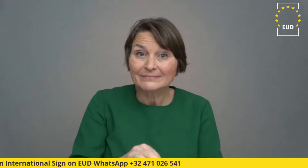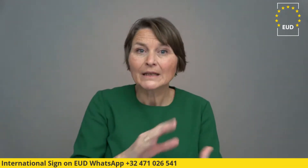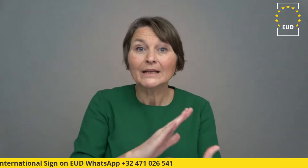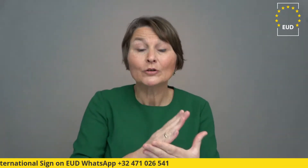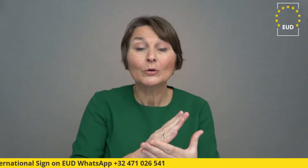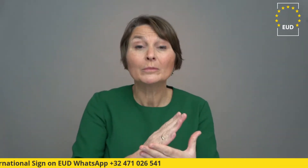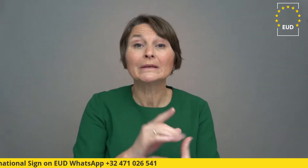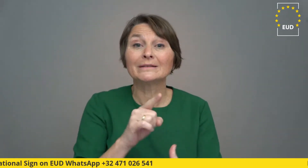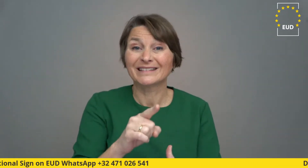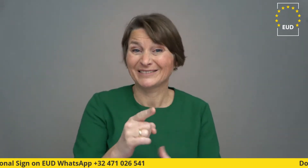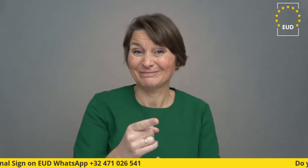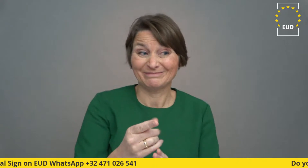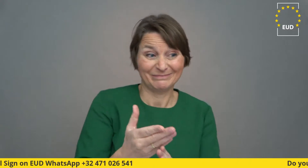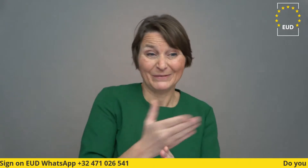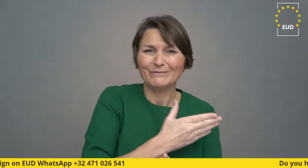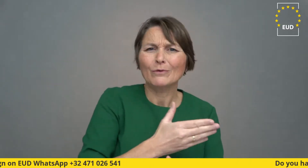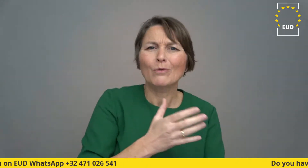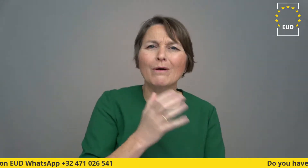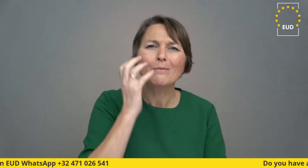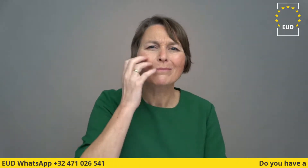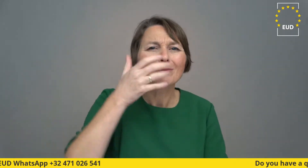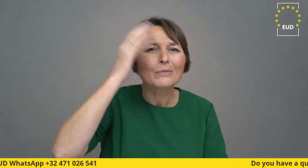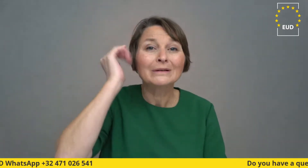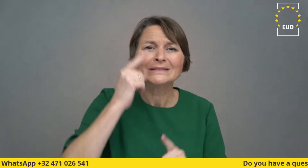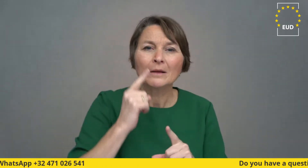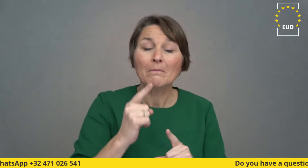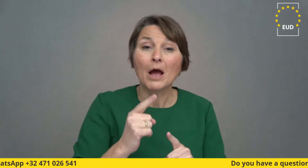spoken language that is being produced during that broadcast.